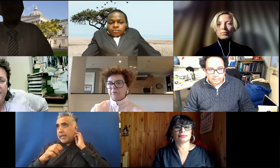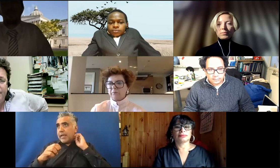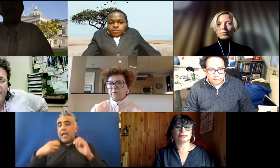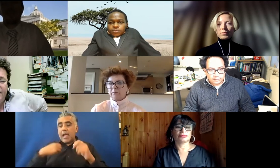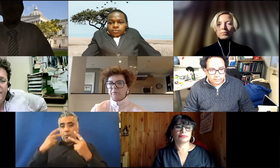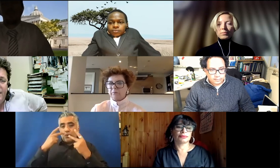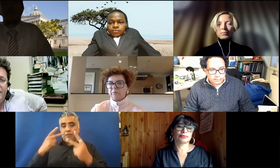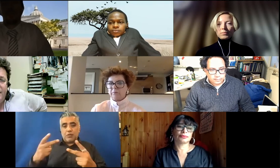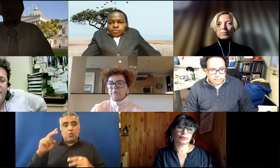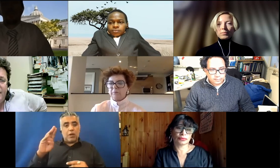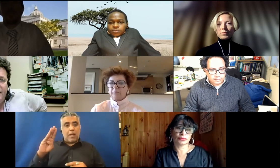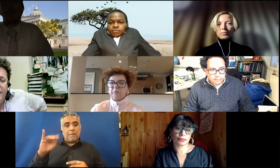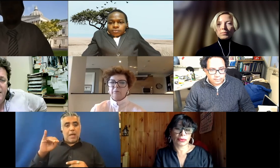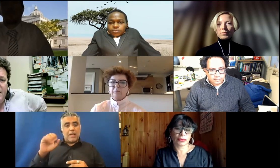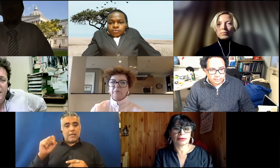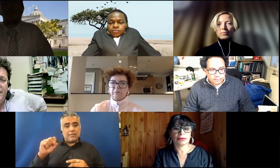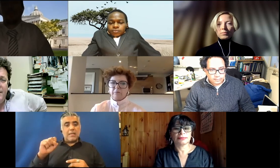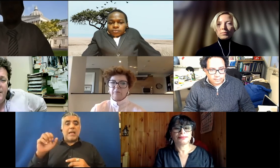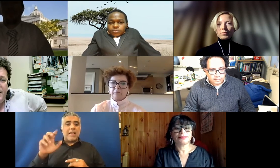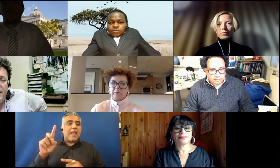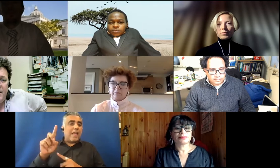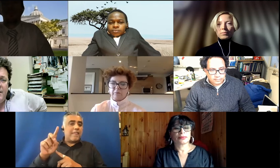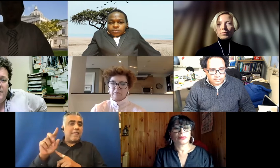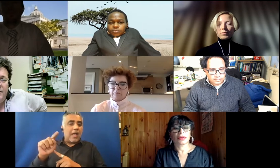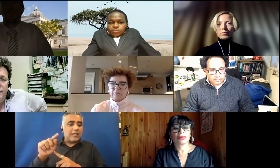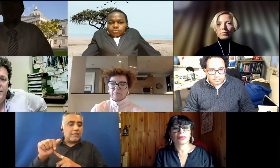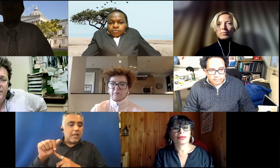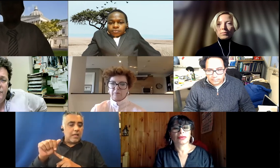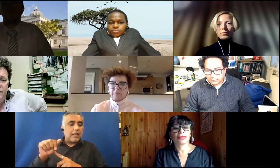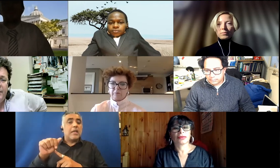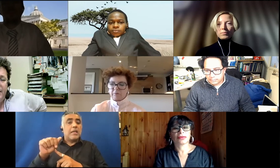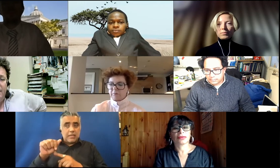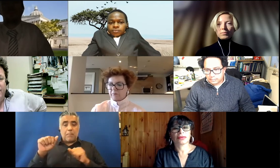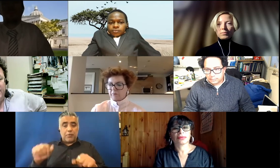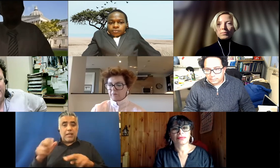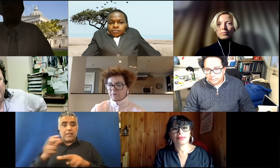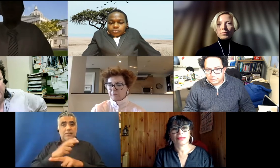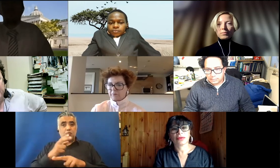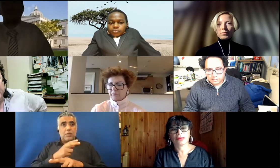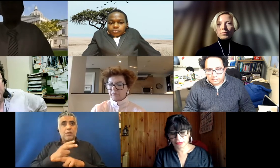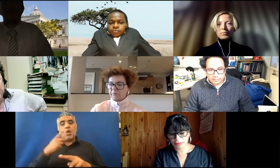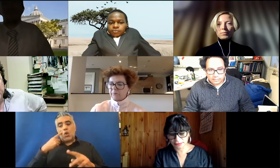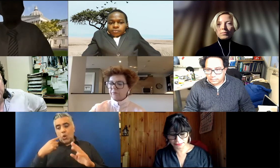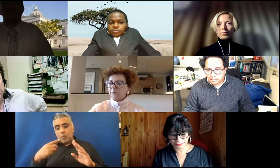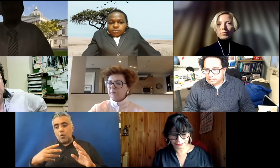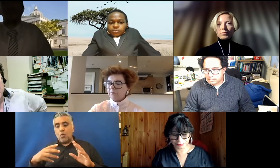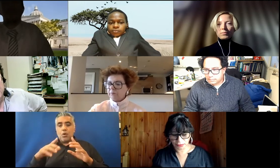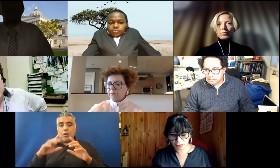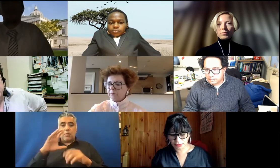where we have seen the bias is in the data and could be used by, for example, big